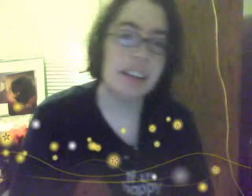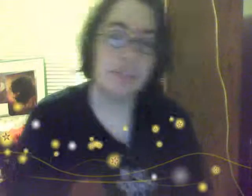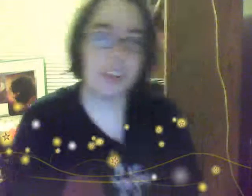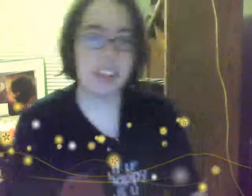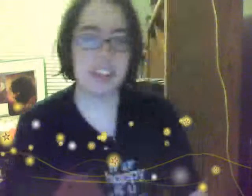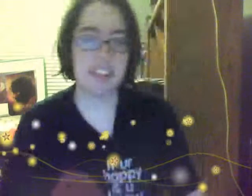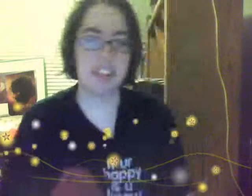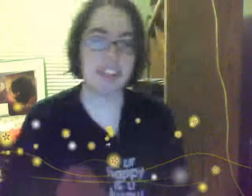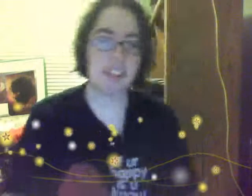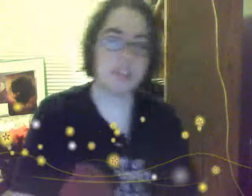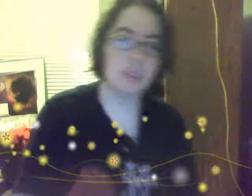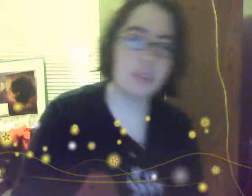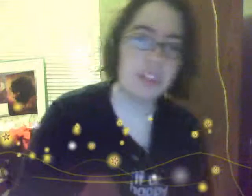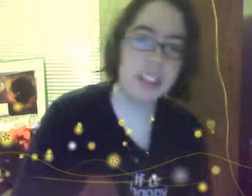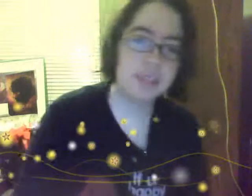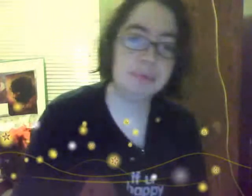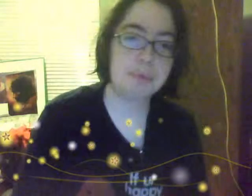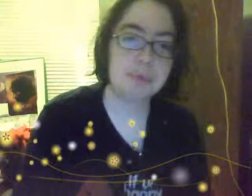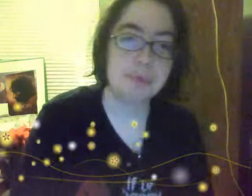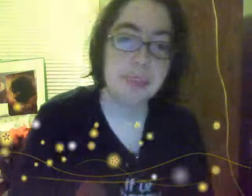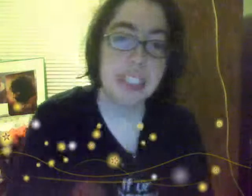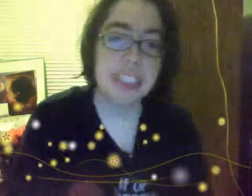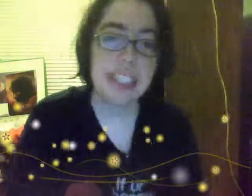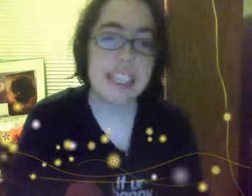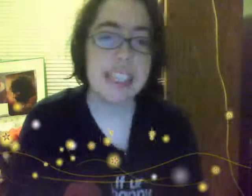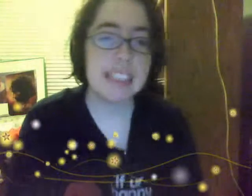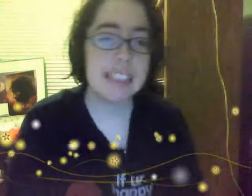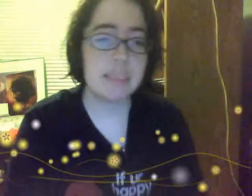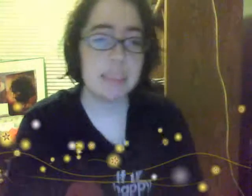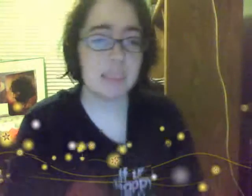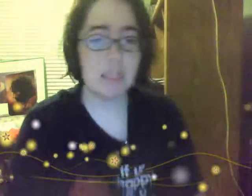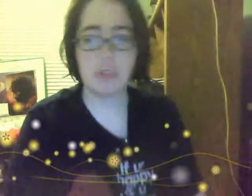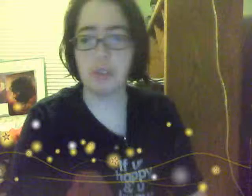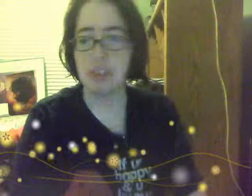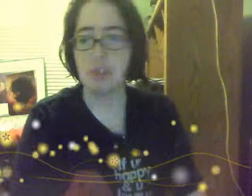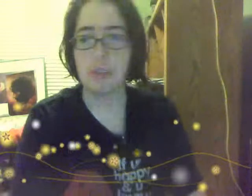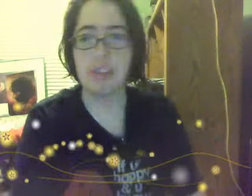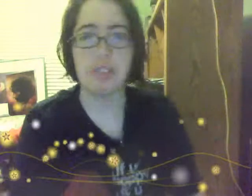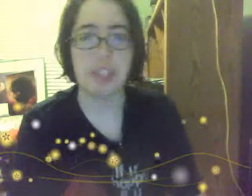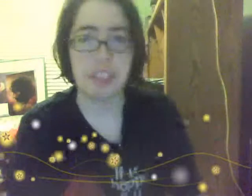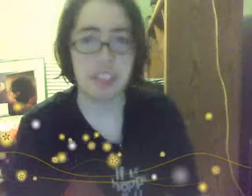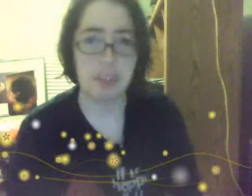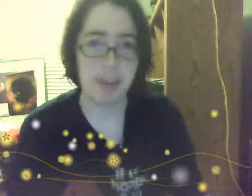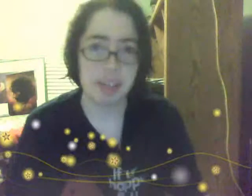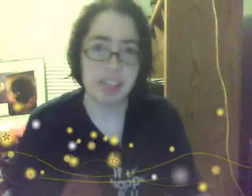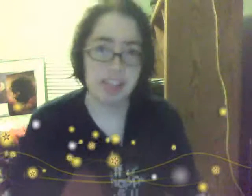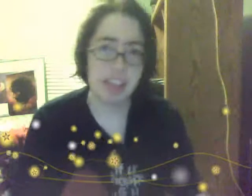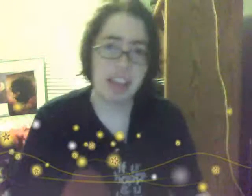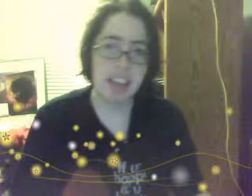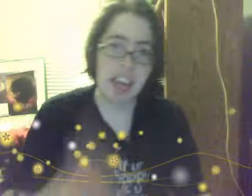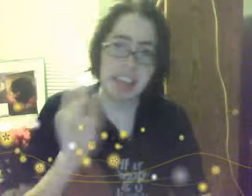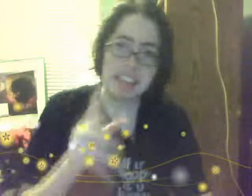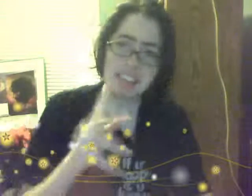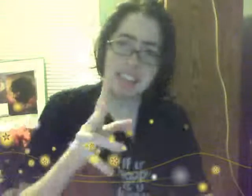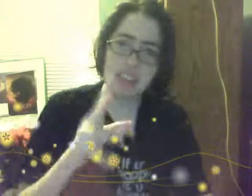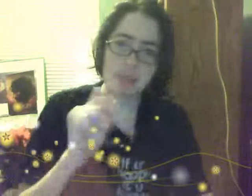And finally today, Lori, it seems to be growing away from the guilty remnants. At least this